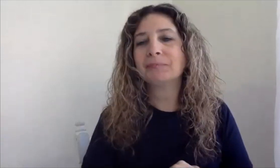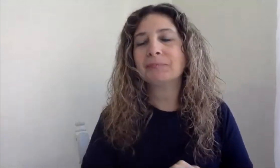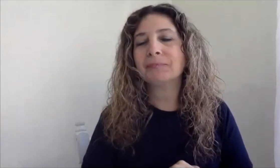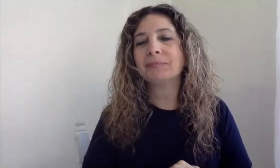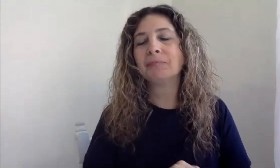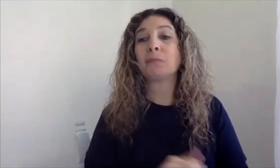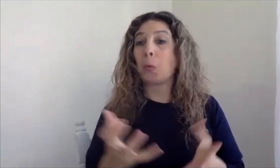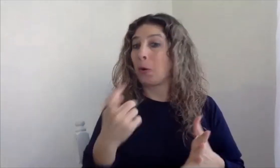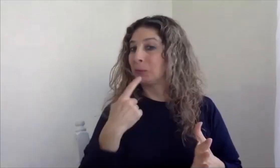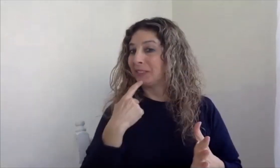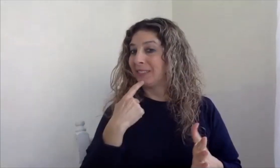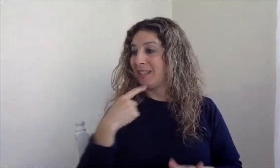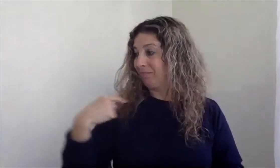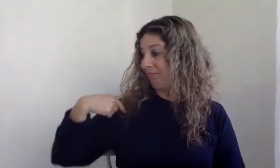Alumni Association.